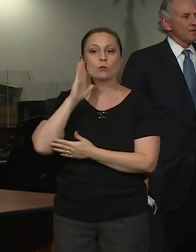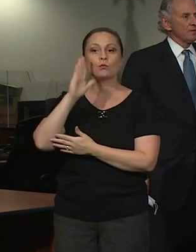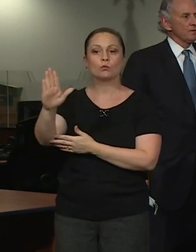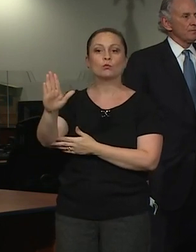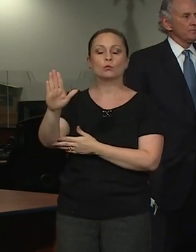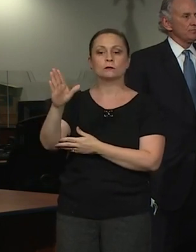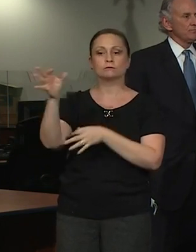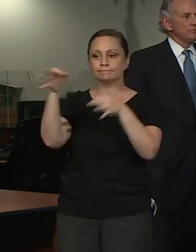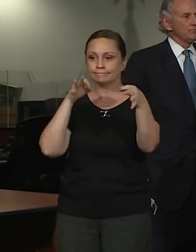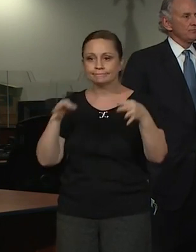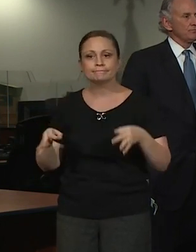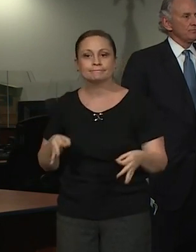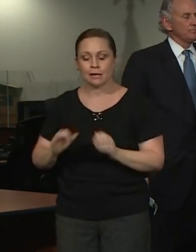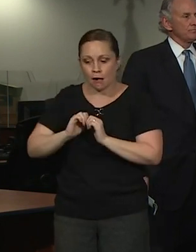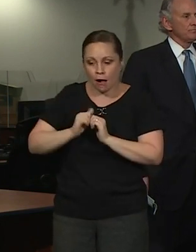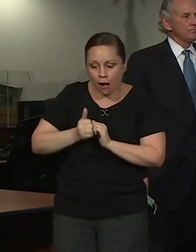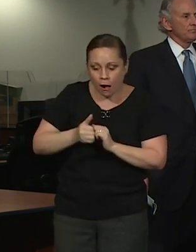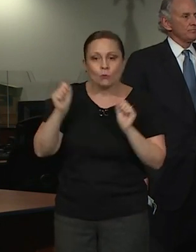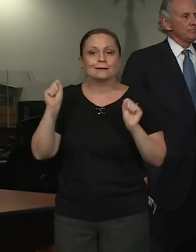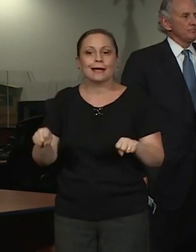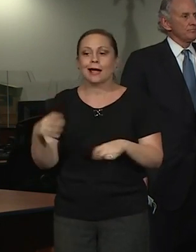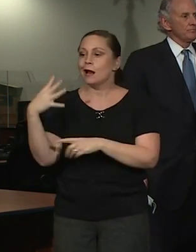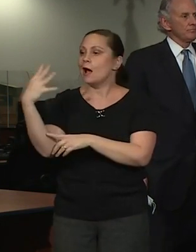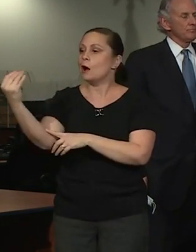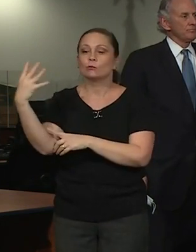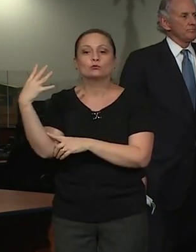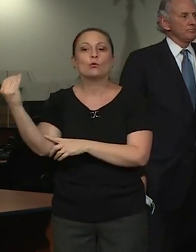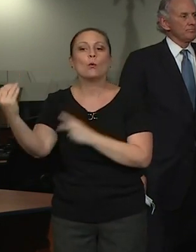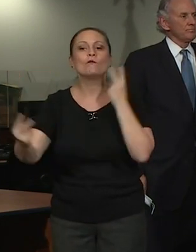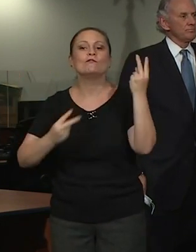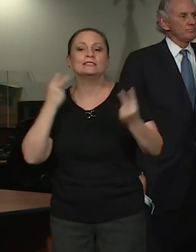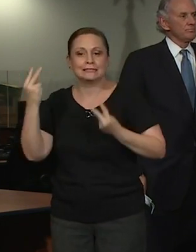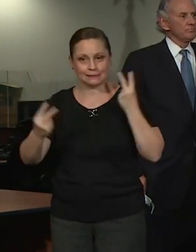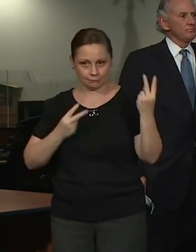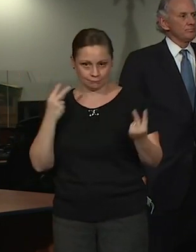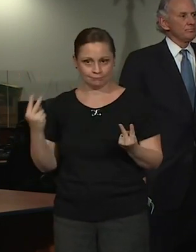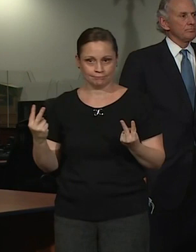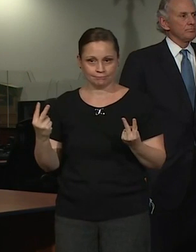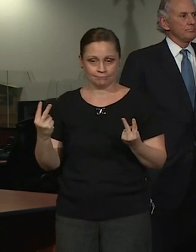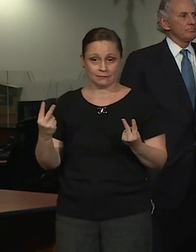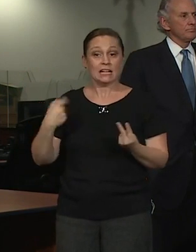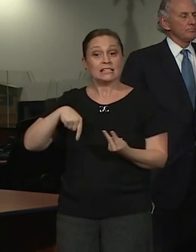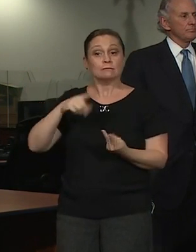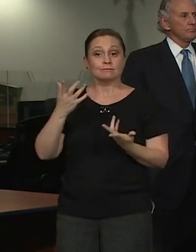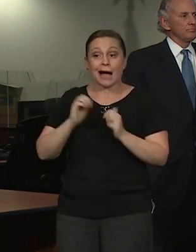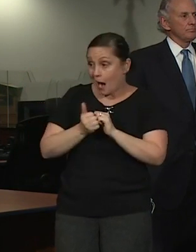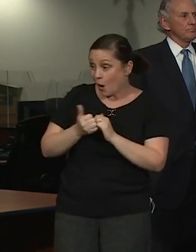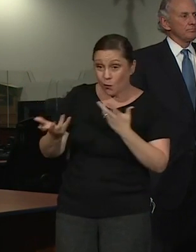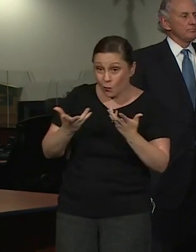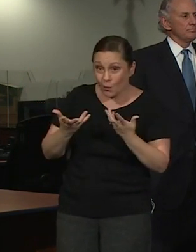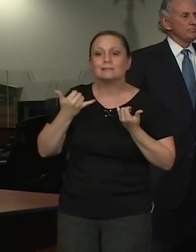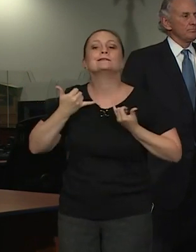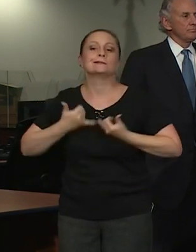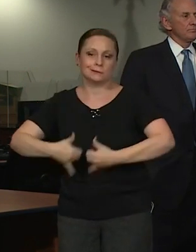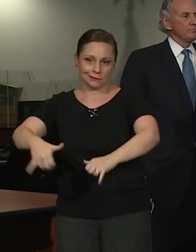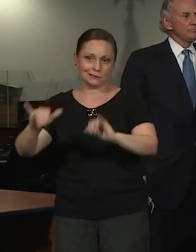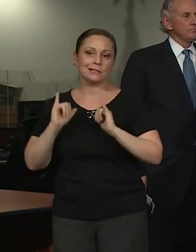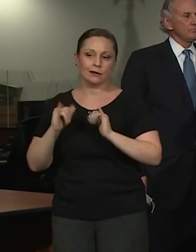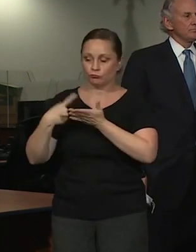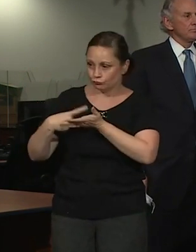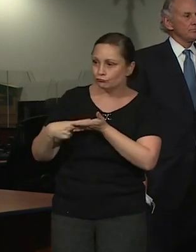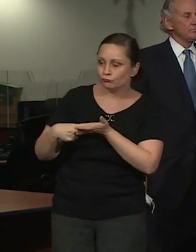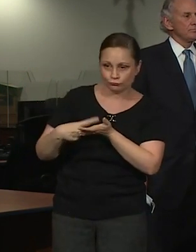will allow outdoor visitations. And the details of that is still being worked out. And then